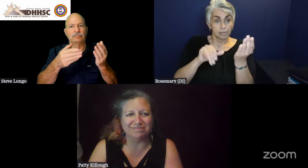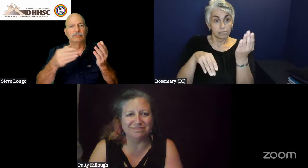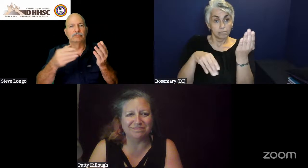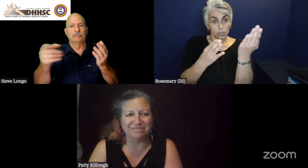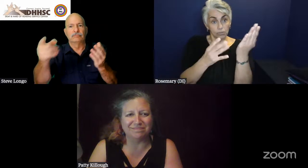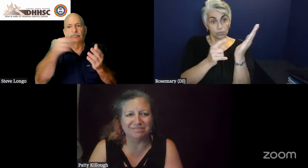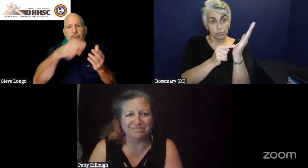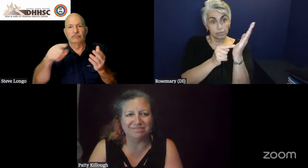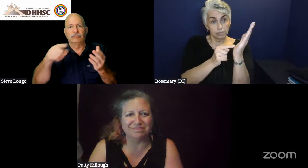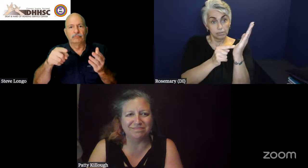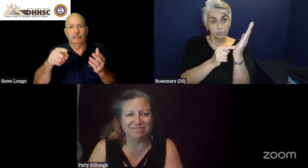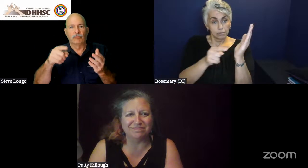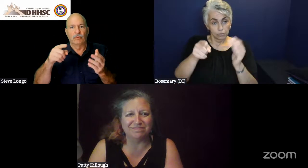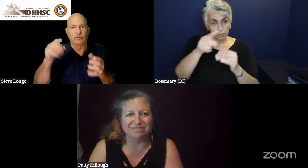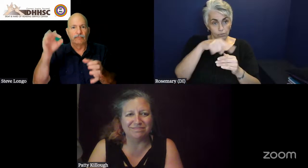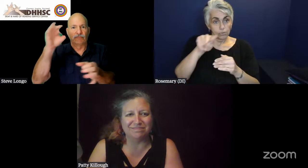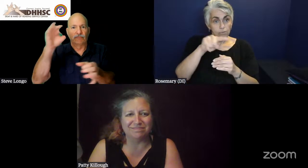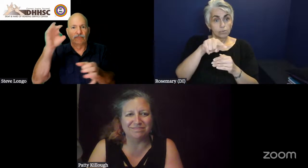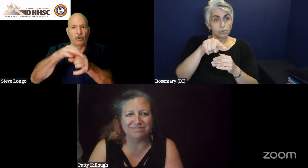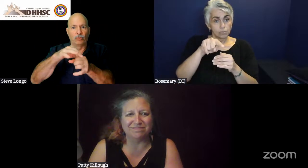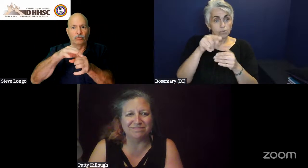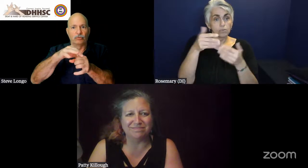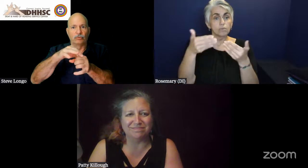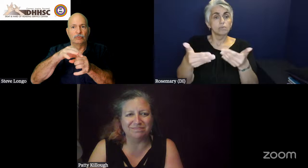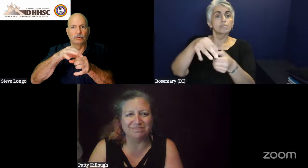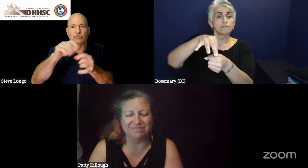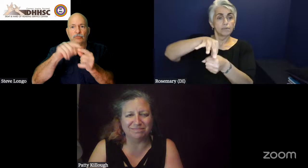means the motion